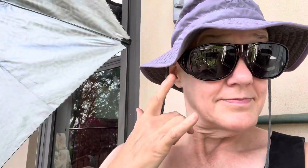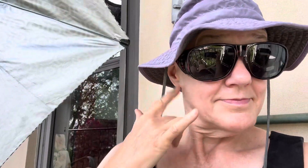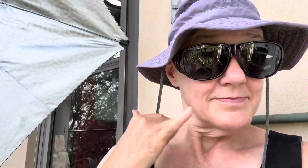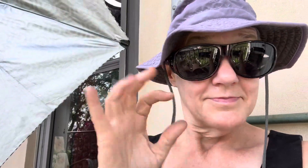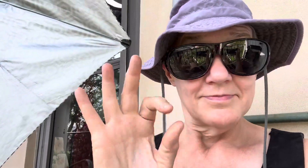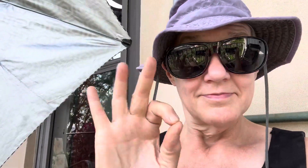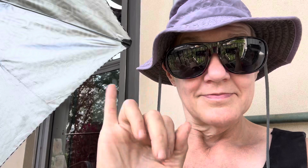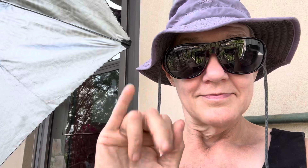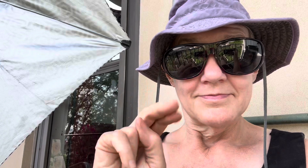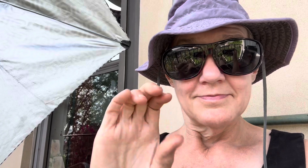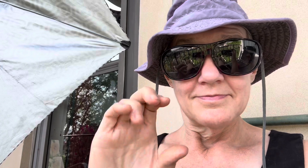You see the goldfinch?